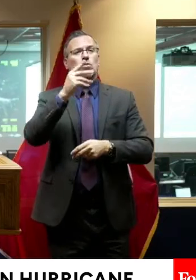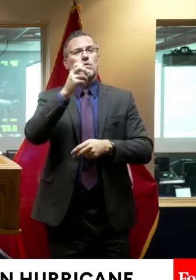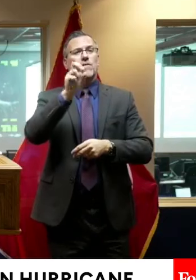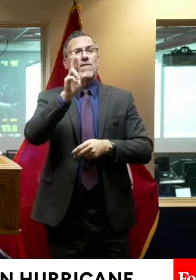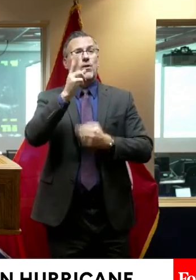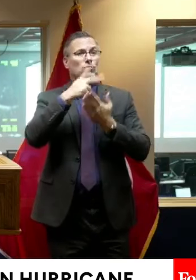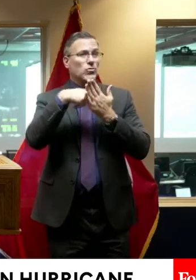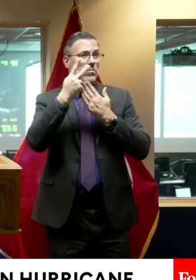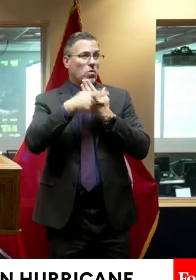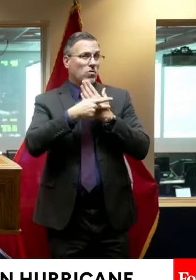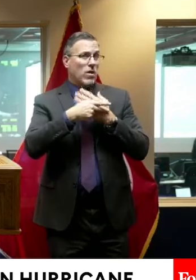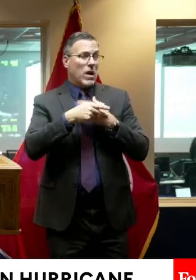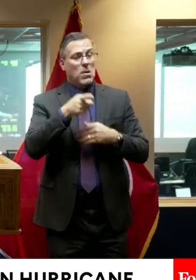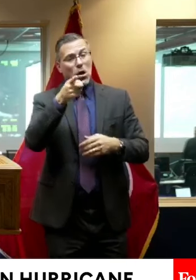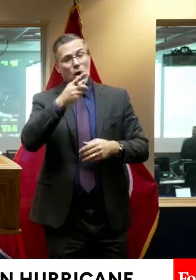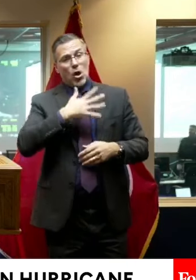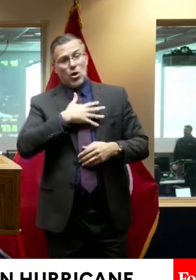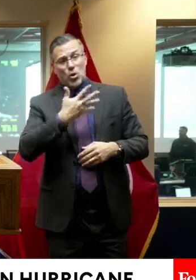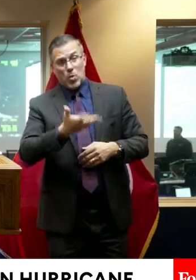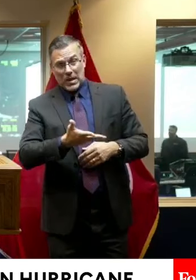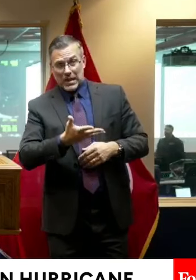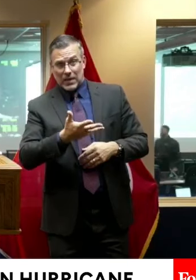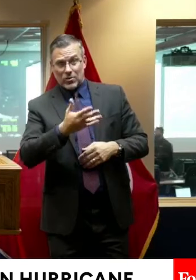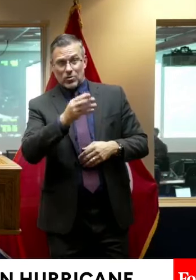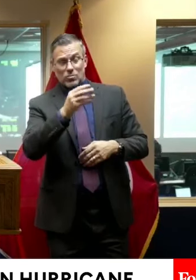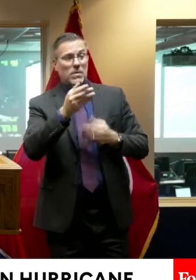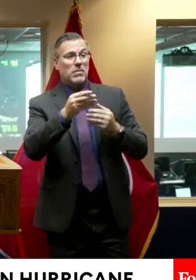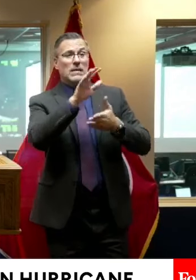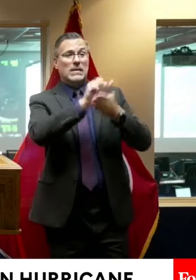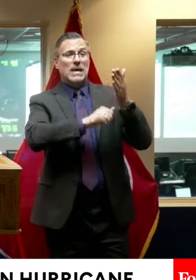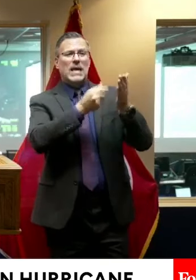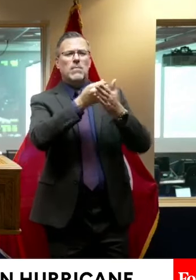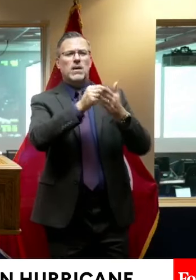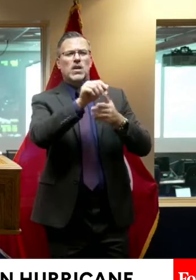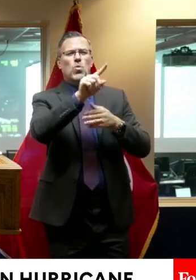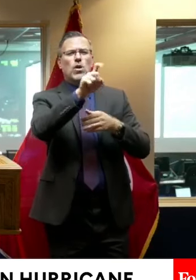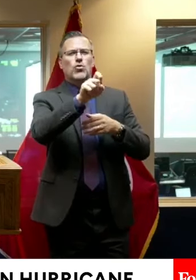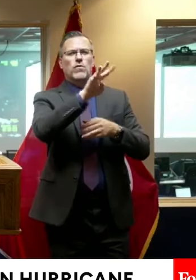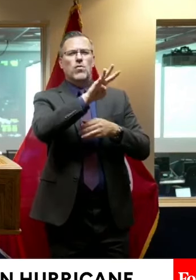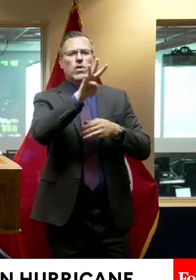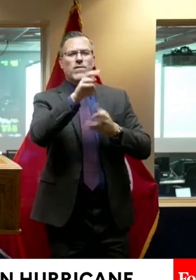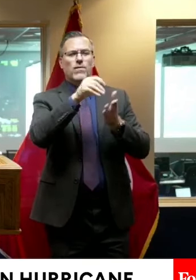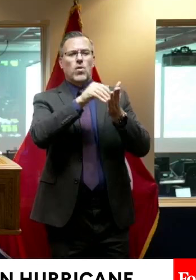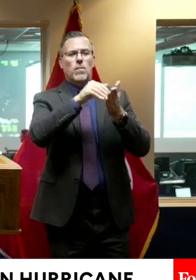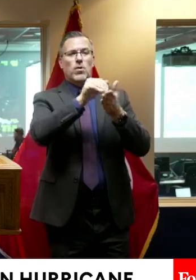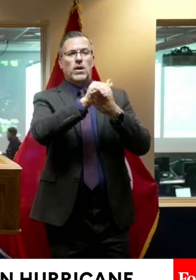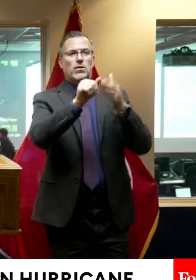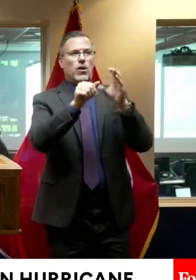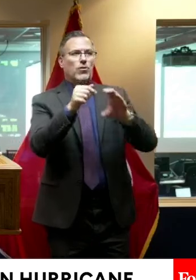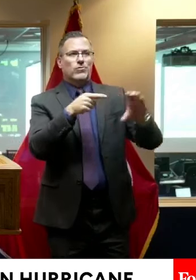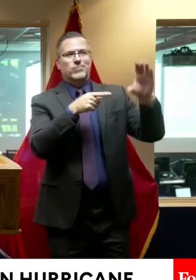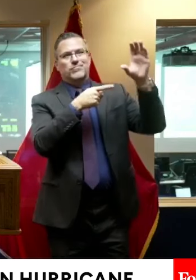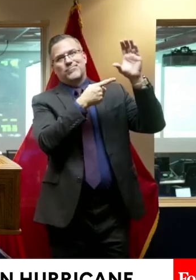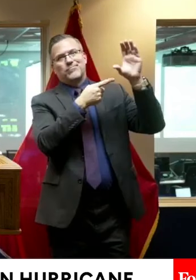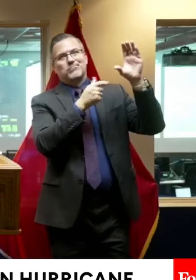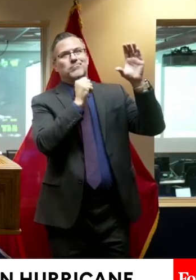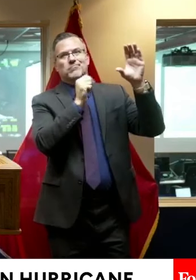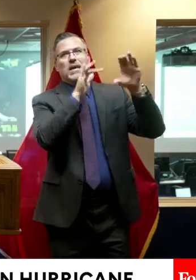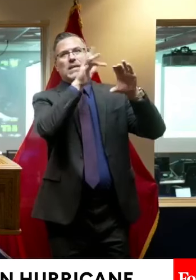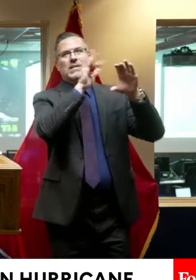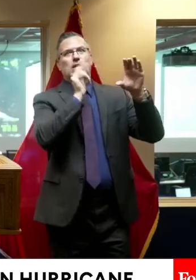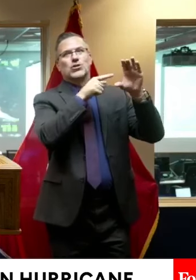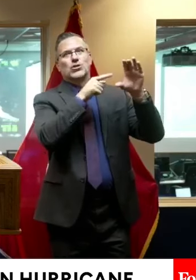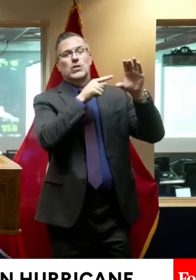willing to reallocate the $144 million that's sitting there not being used for more